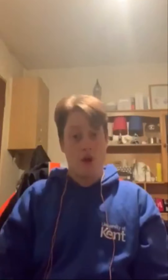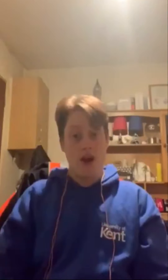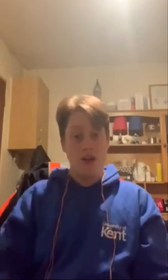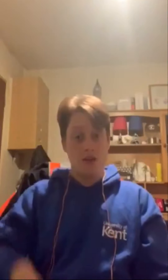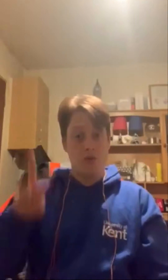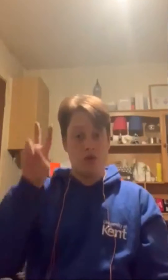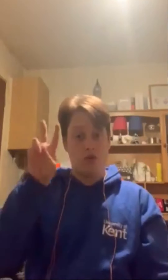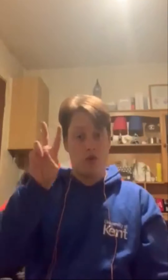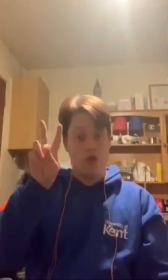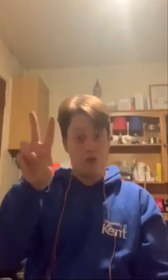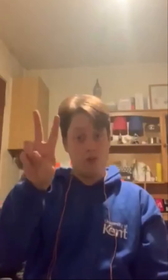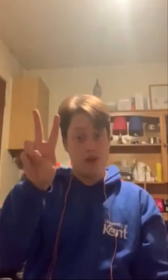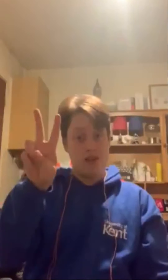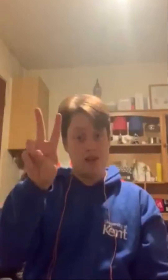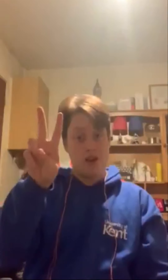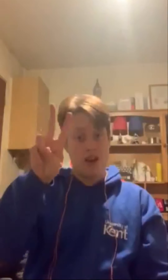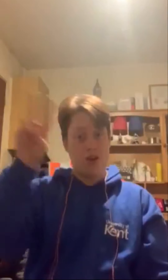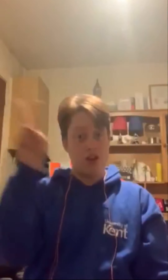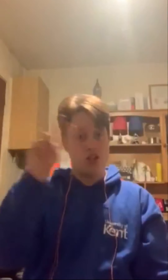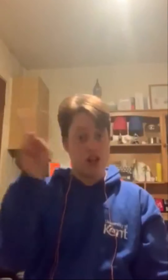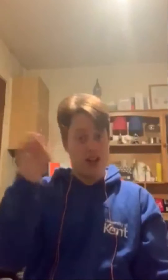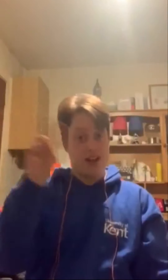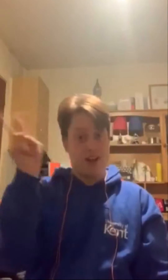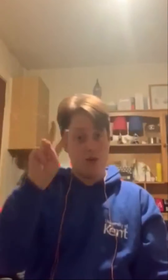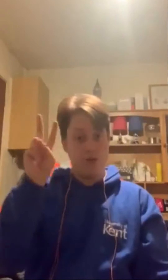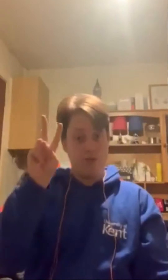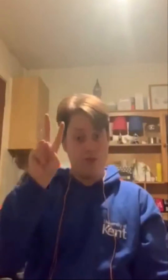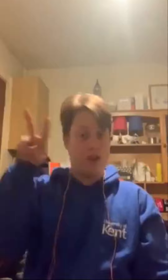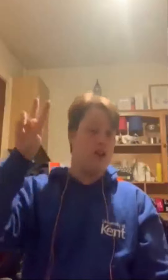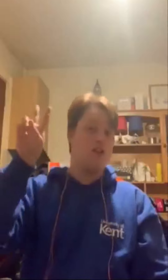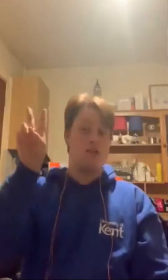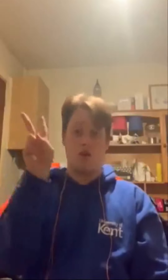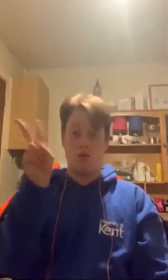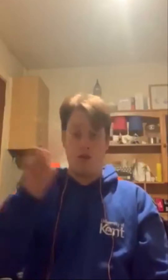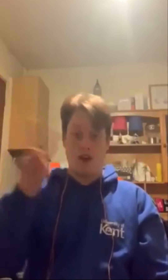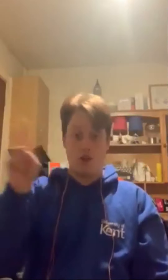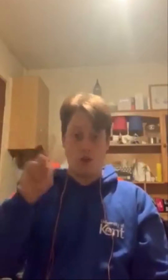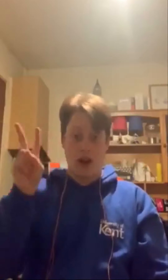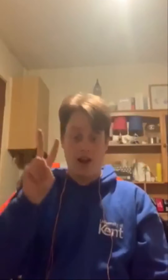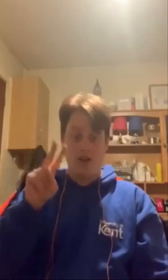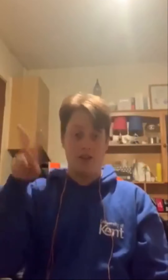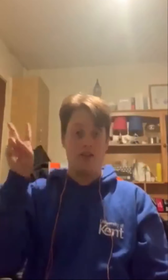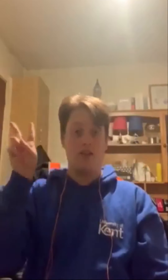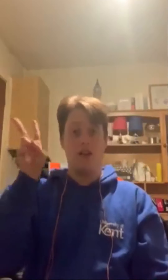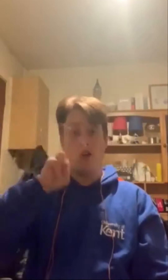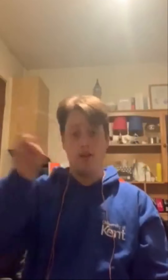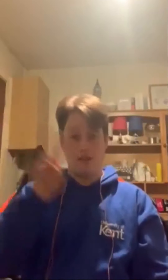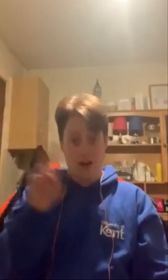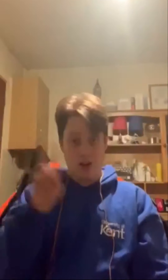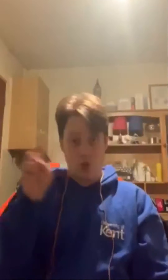Venezuela is put the peace sign out and shake a little. So Venezuela,